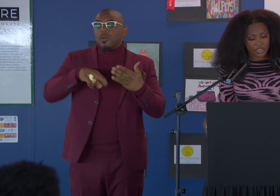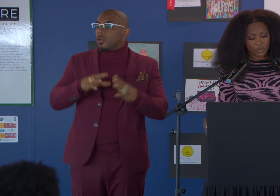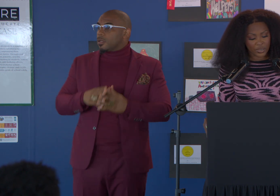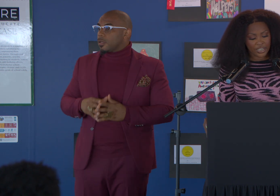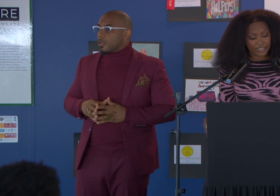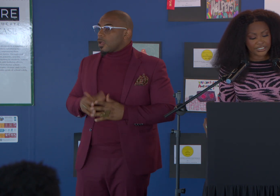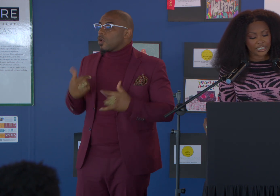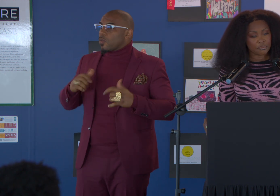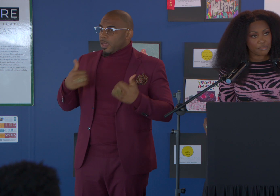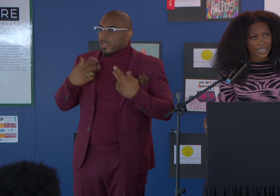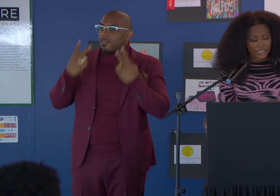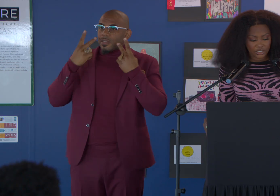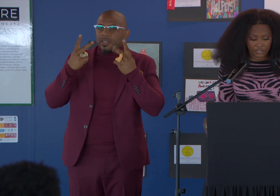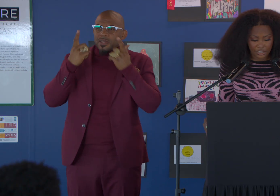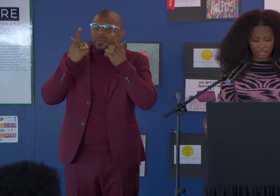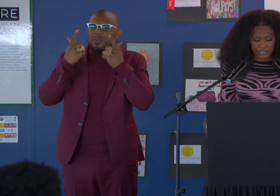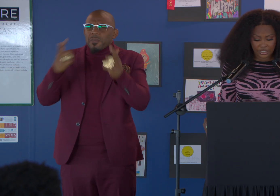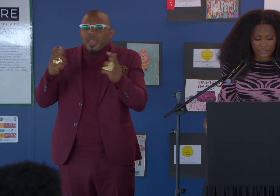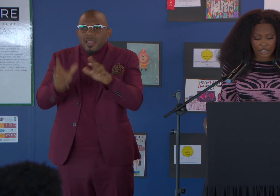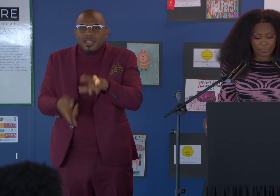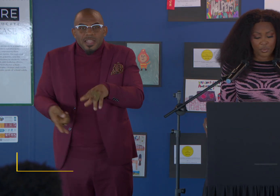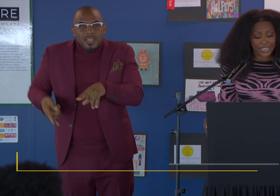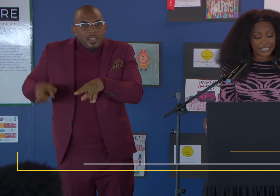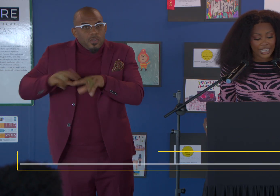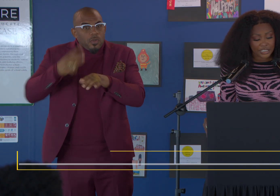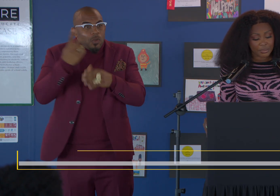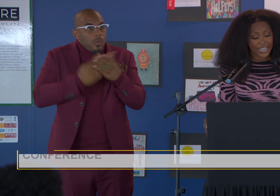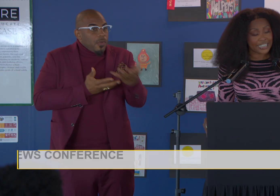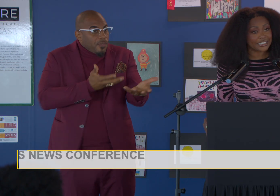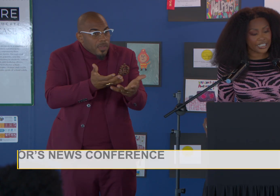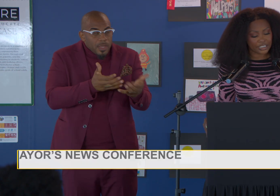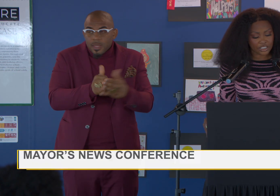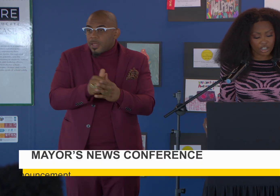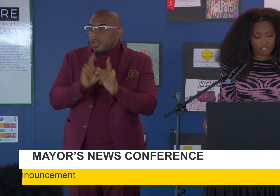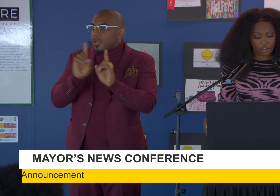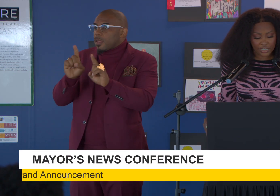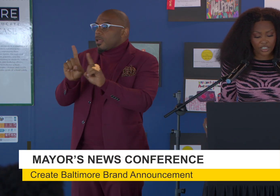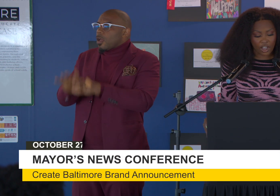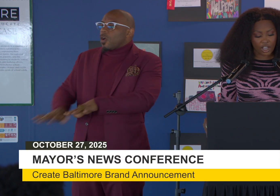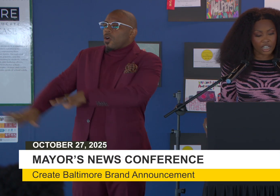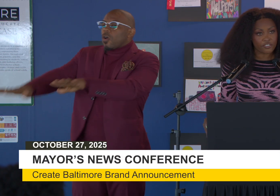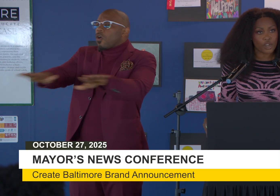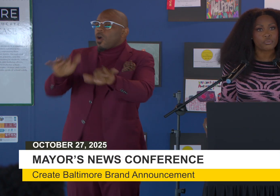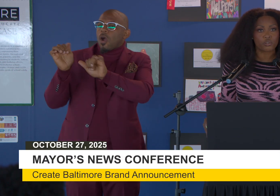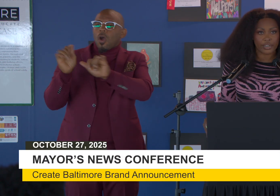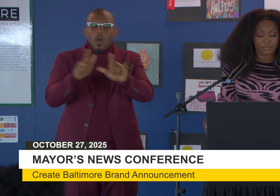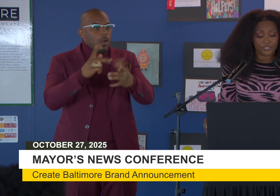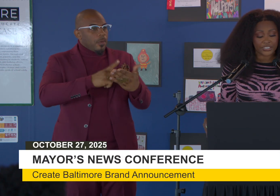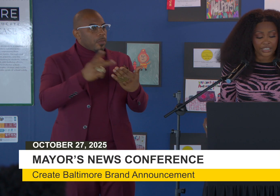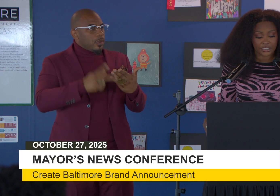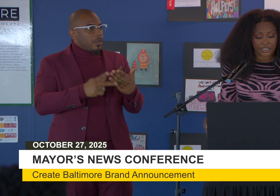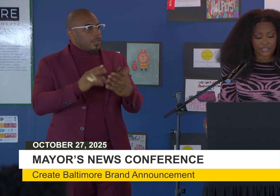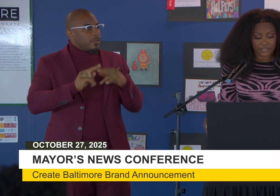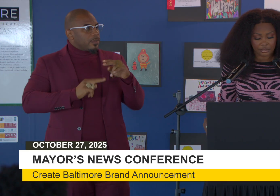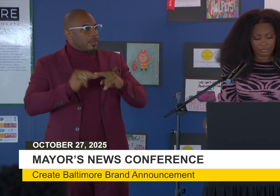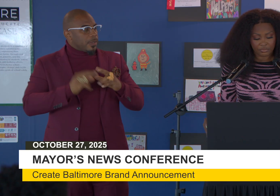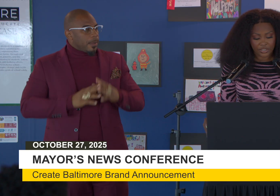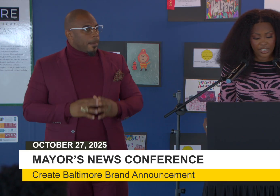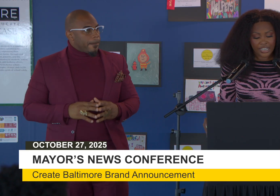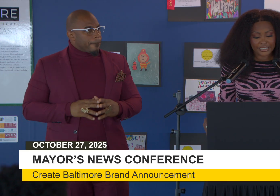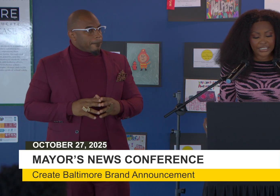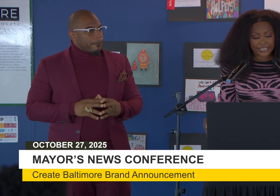result, we have seen major increases in both engagement and attendance across all of our programs and